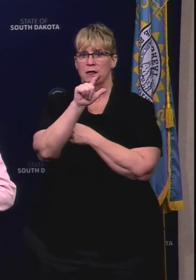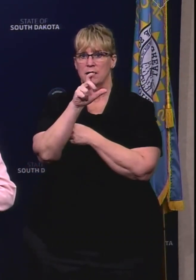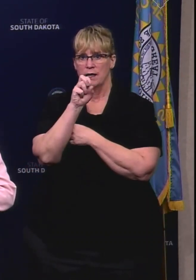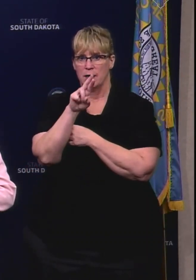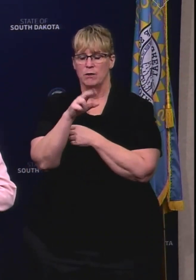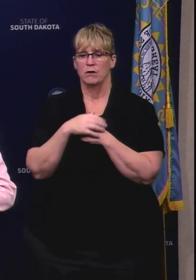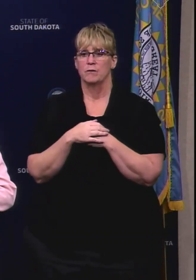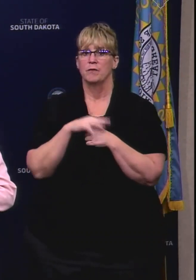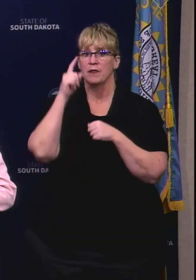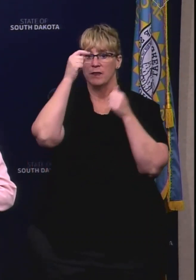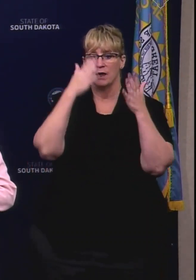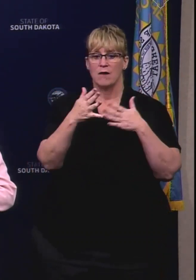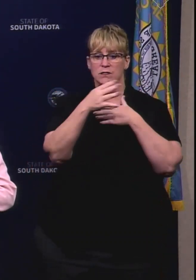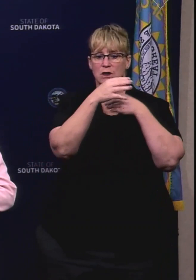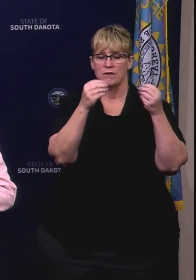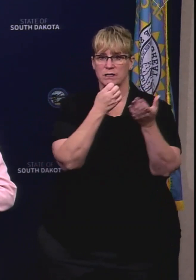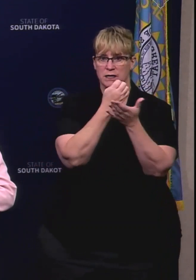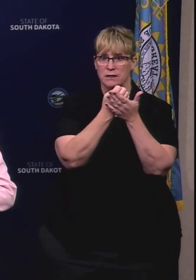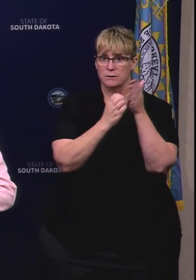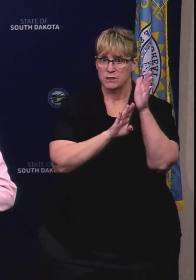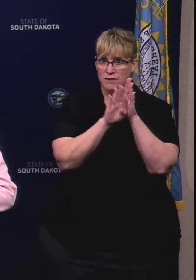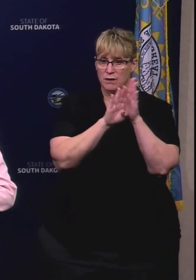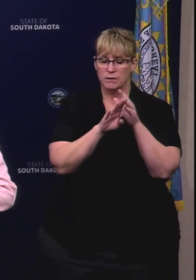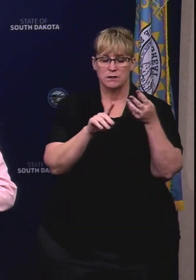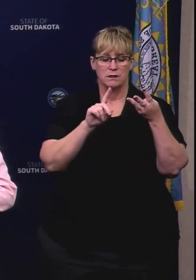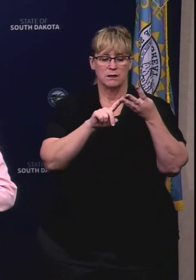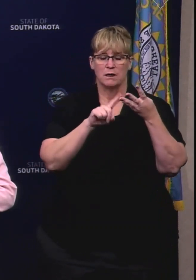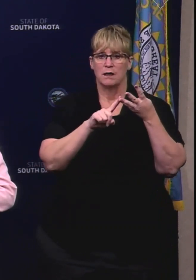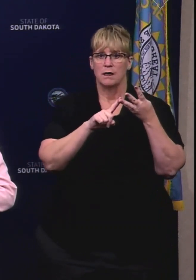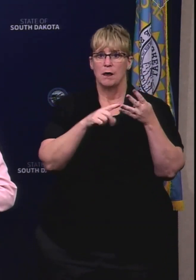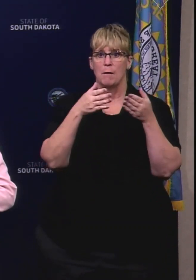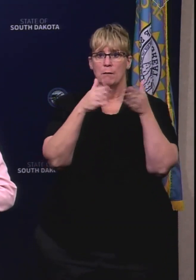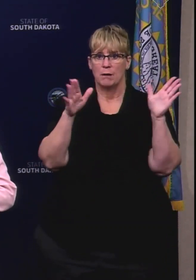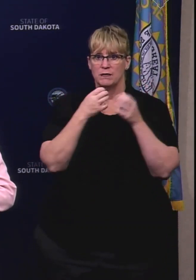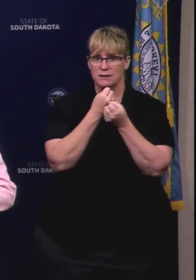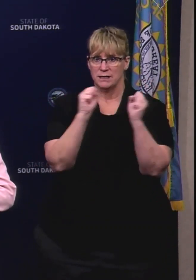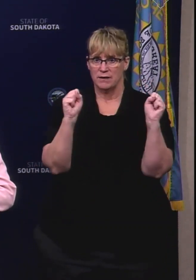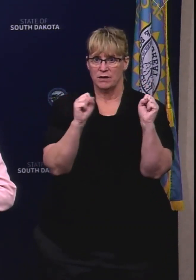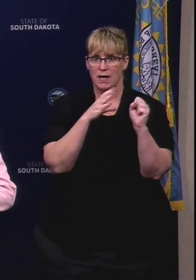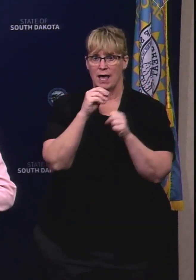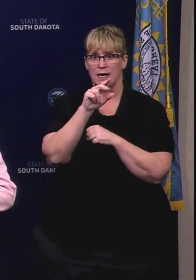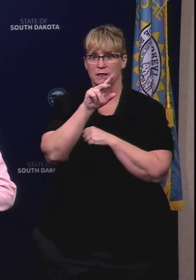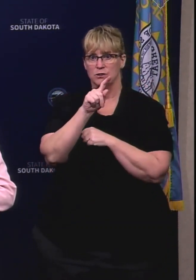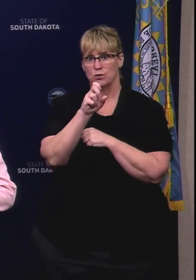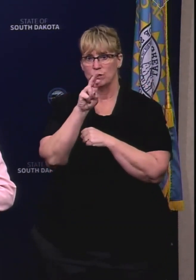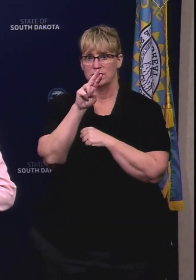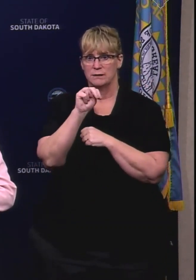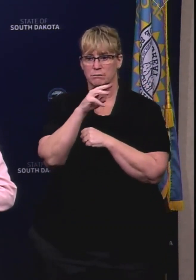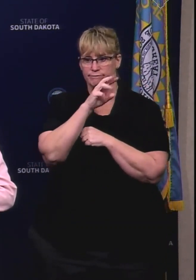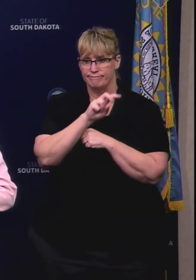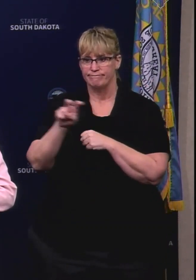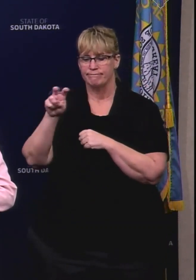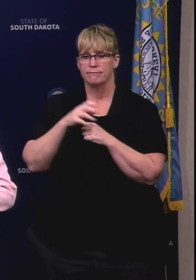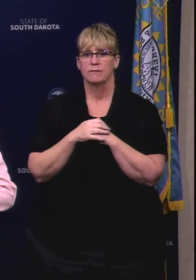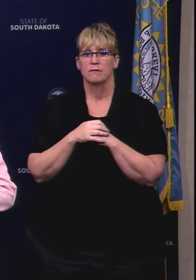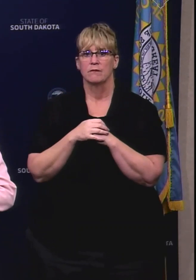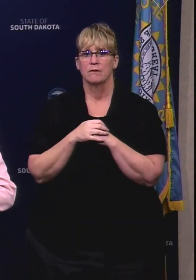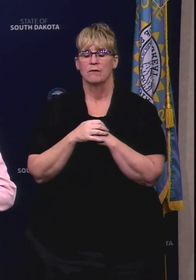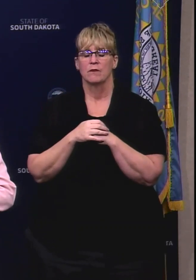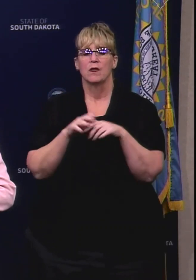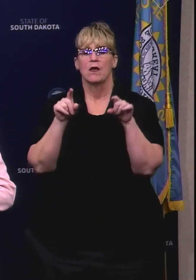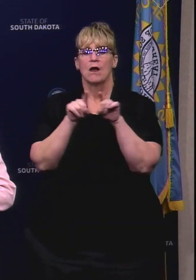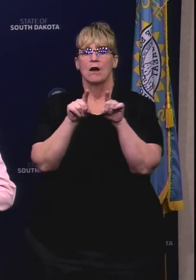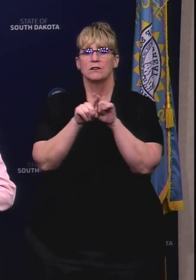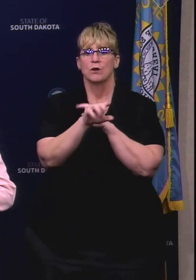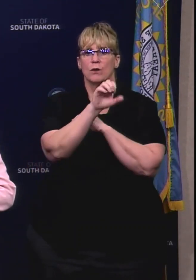Regulation, the Governor's Office of Economic Development, the Department of Public Safety, and the Department of Tourism. In addition, the South Dakota